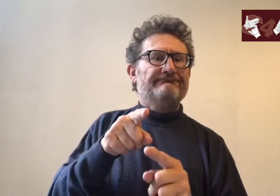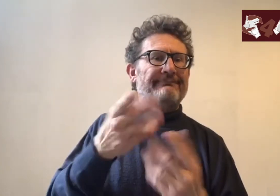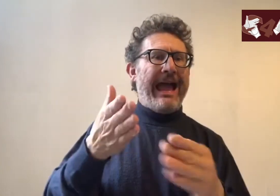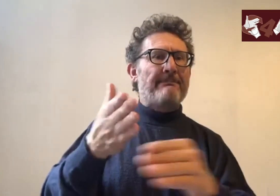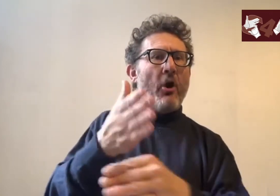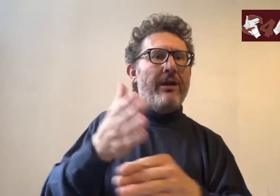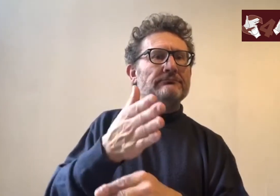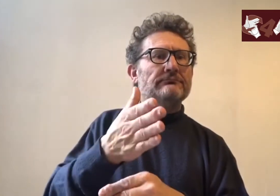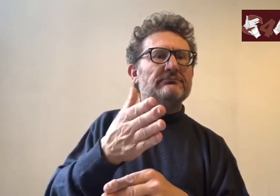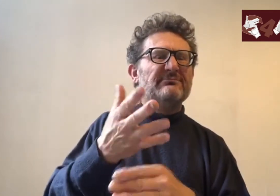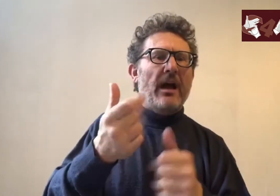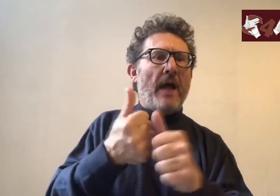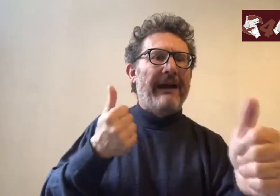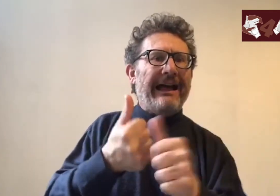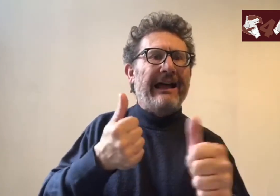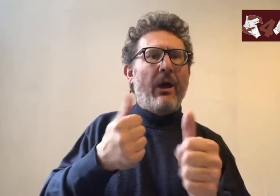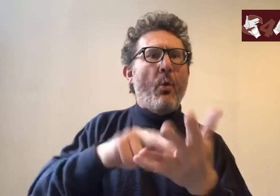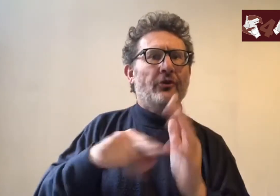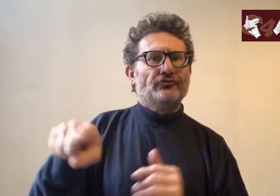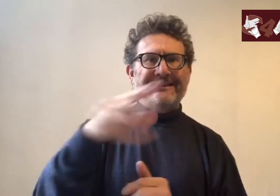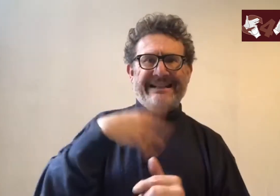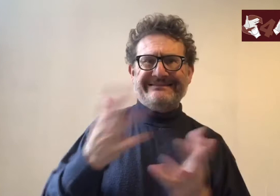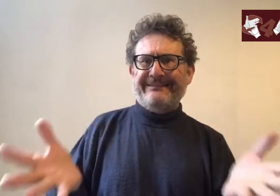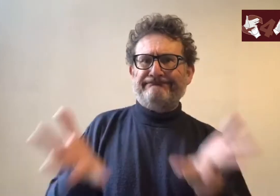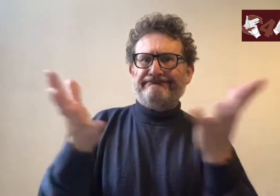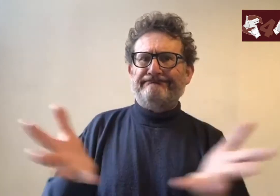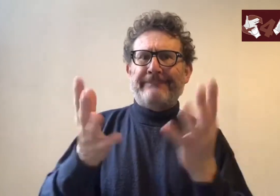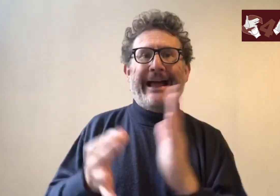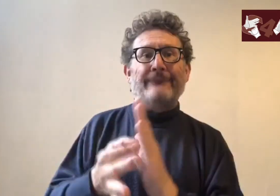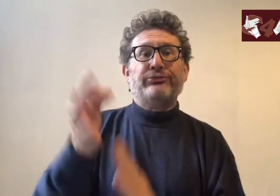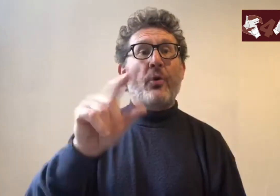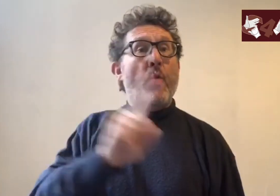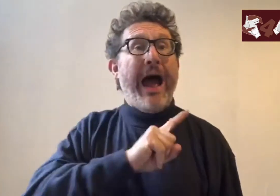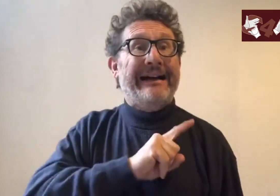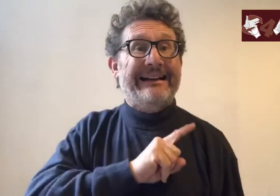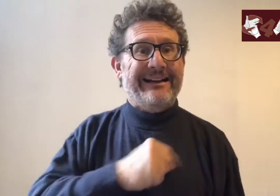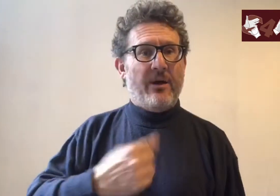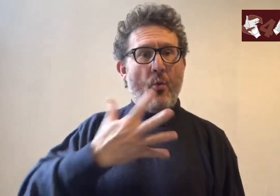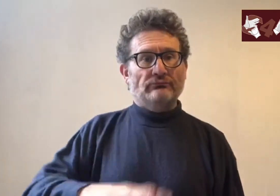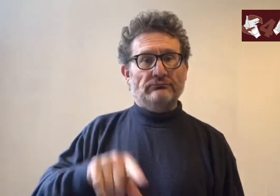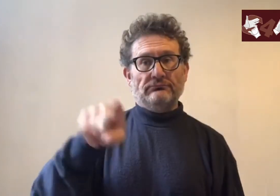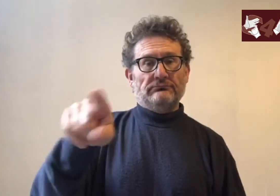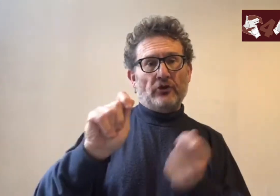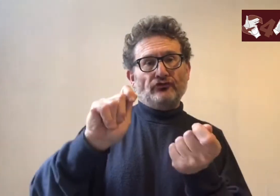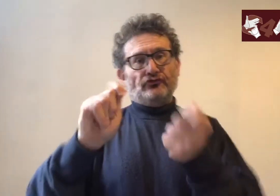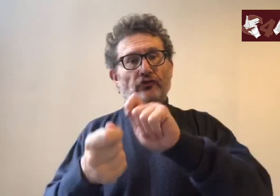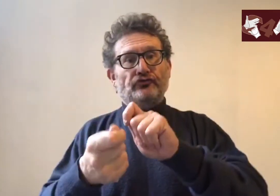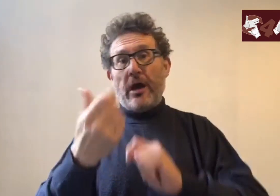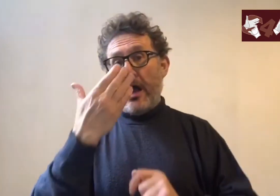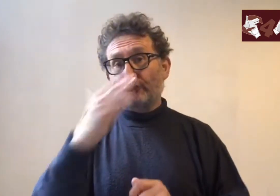slightly different. I want to try and look at companies and organizations because that's where improvements really need to be made. I